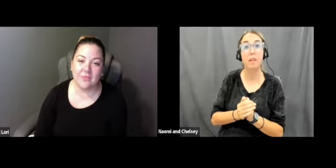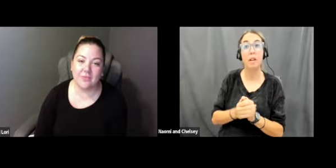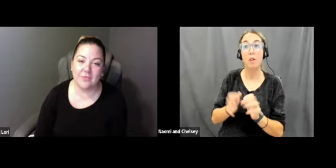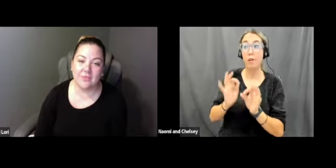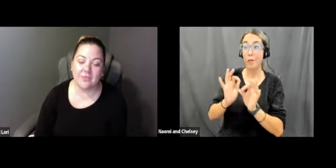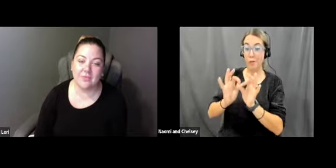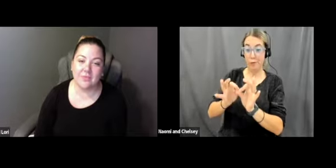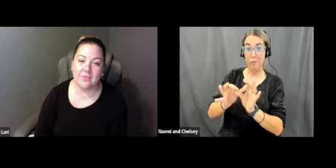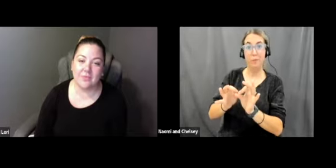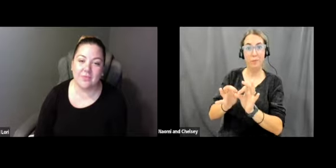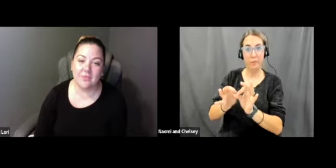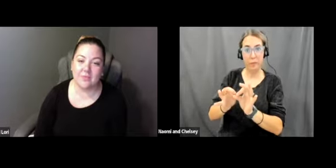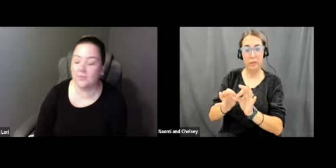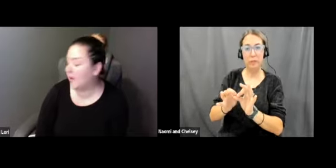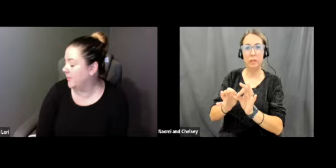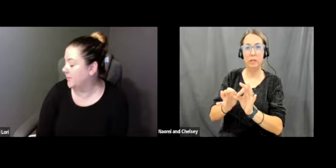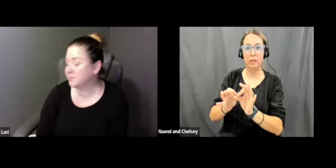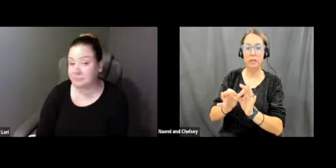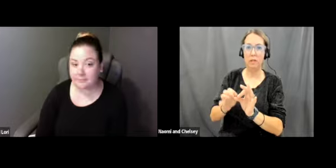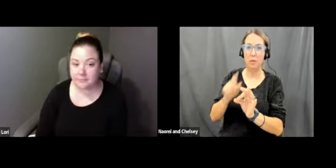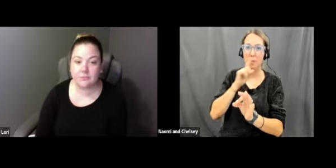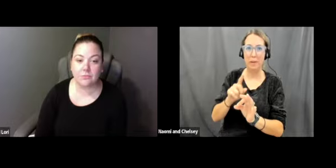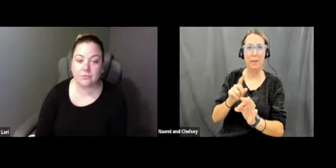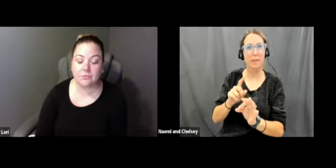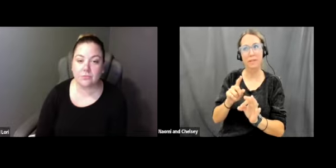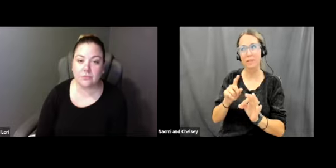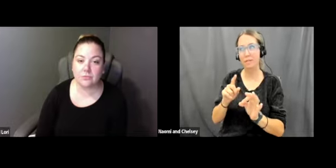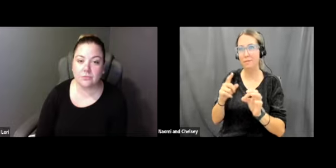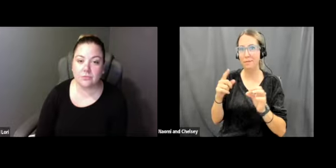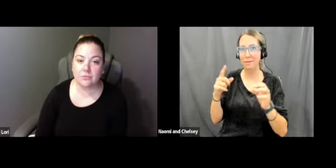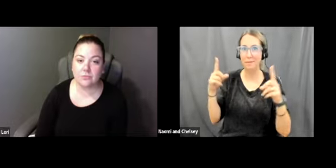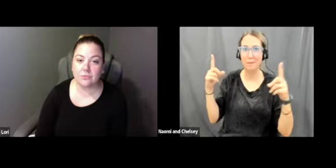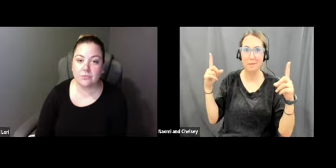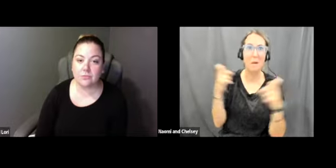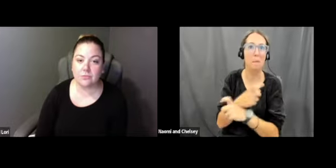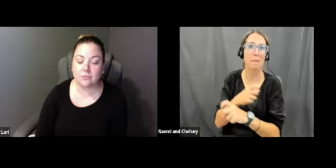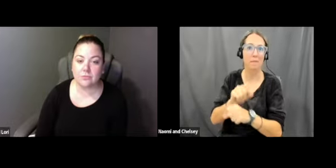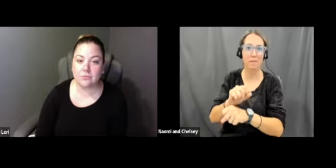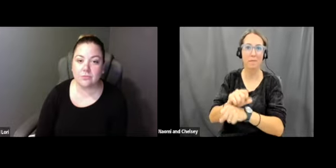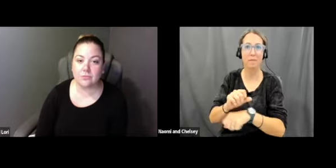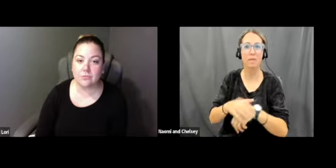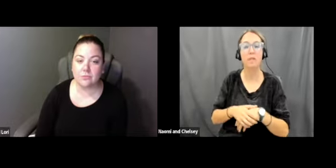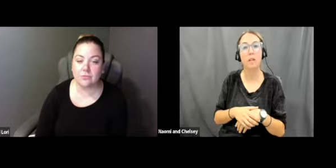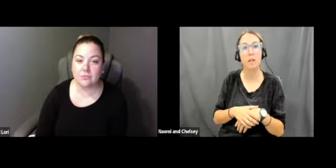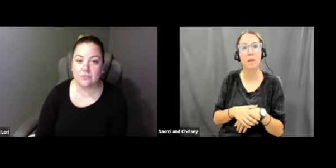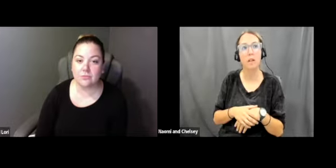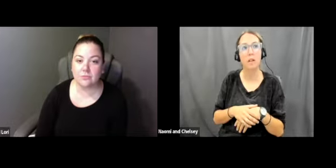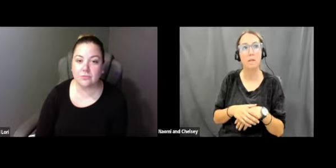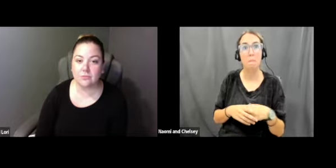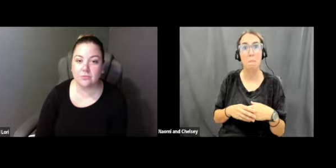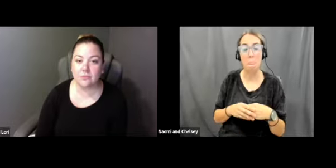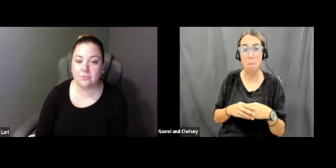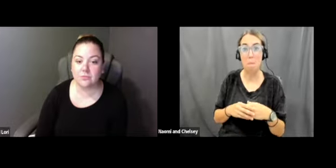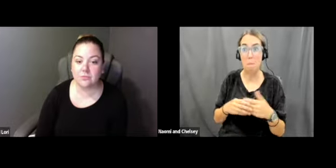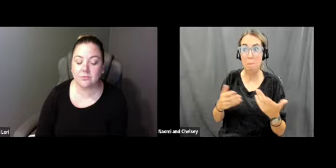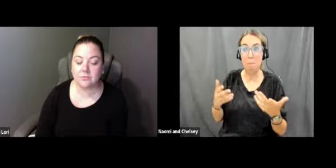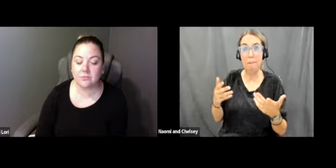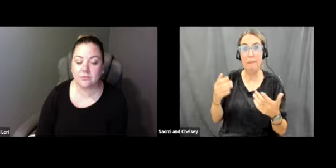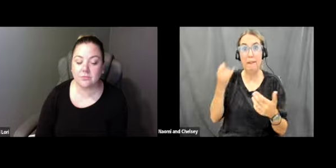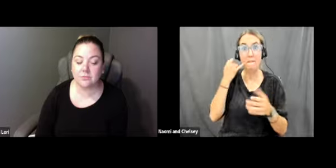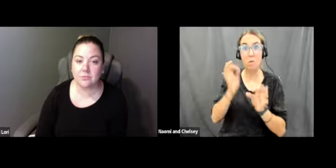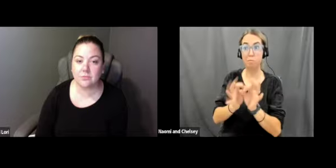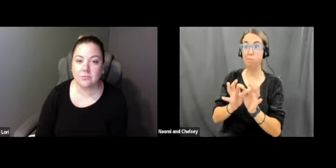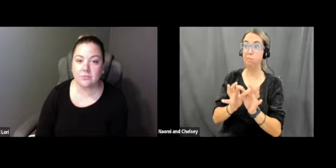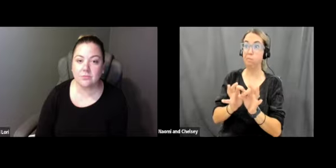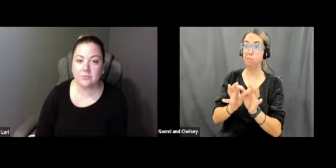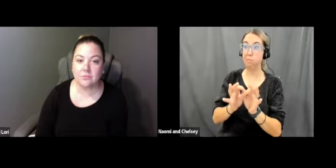and a lot of them have to do with appearance. And if people are going to